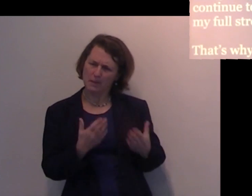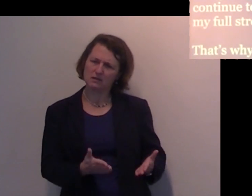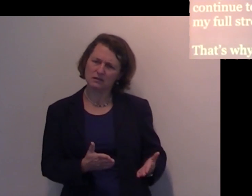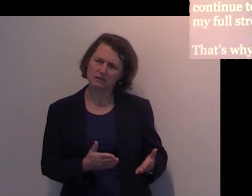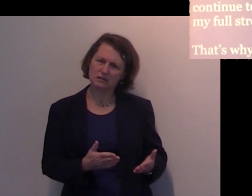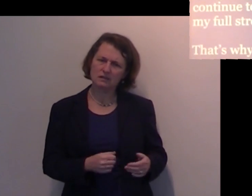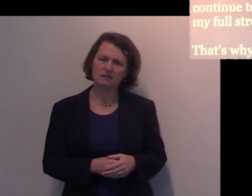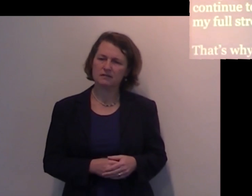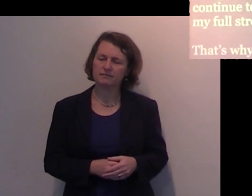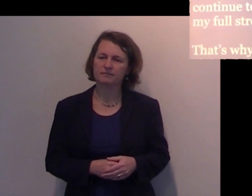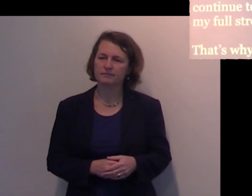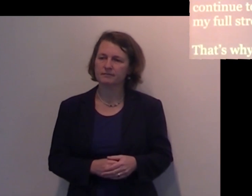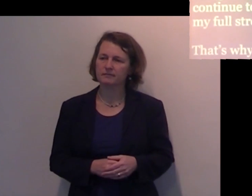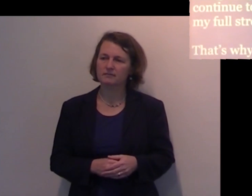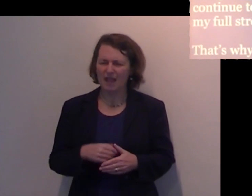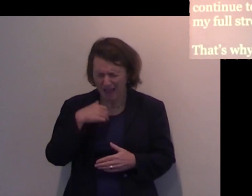I must fight every day.